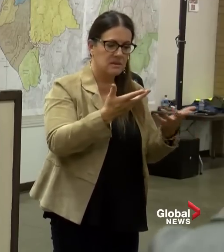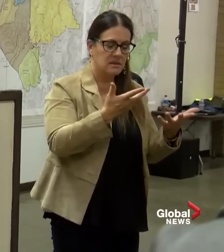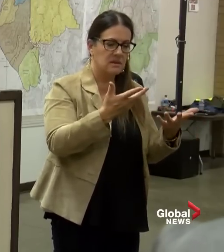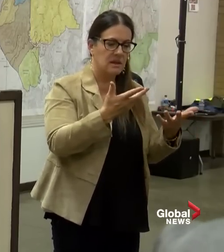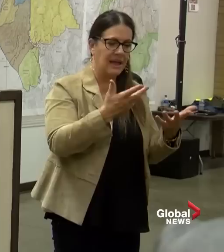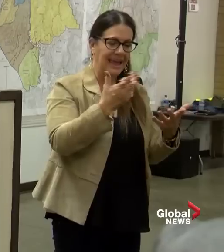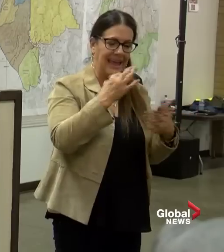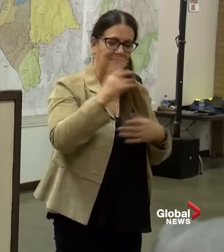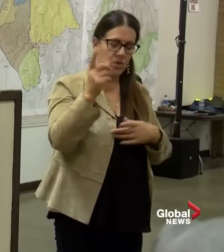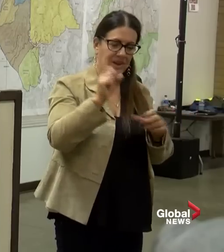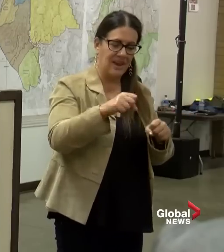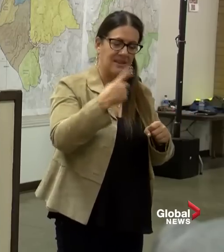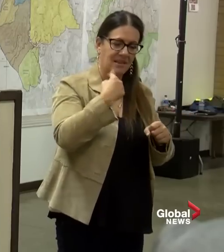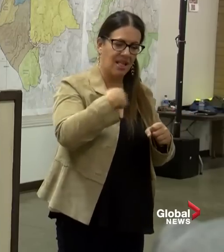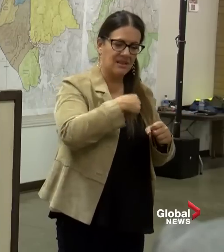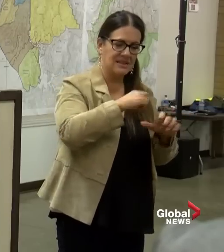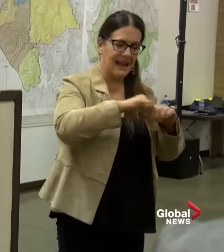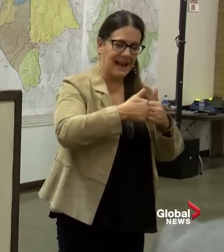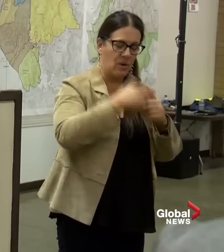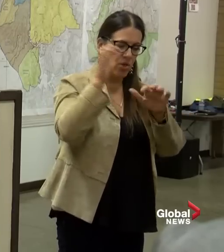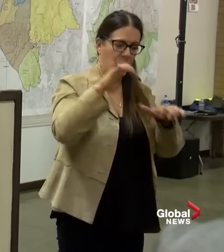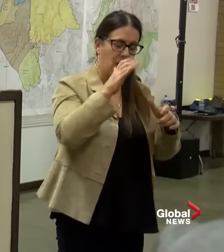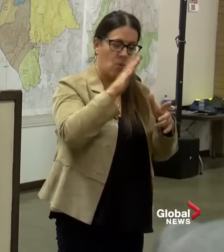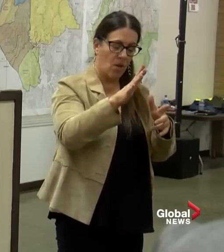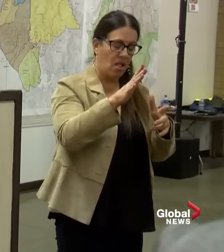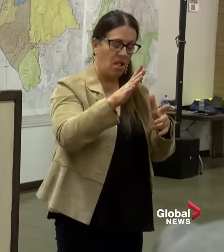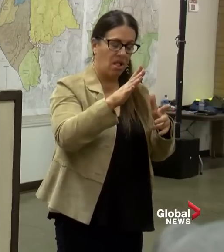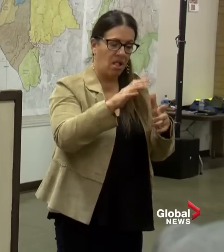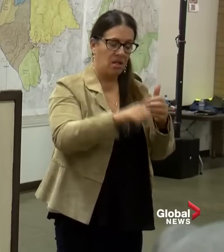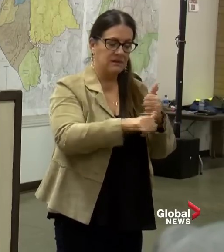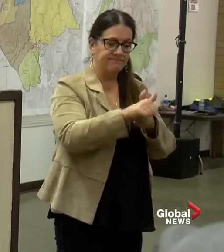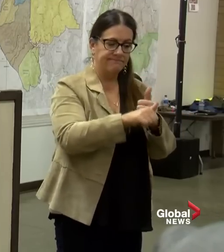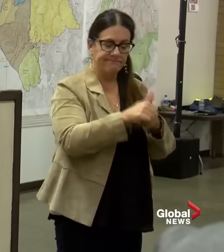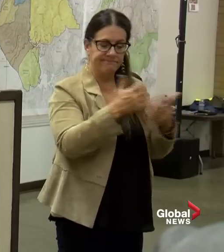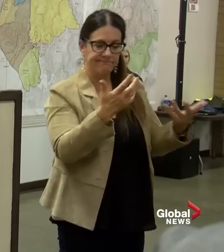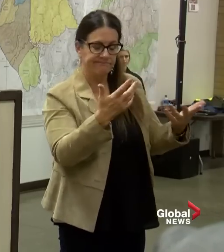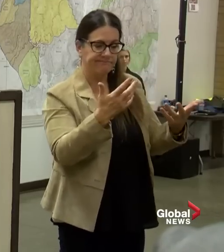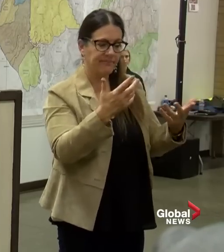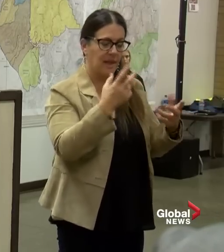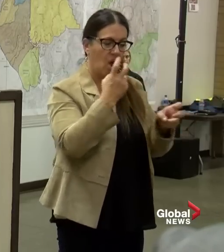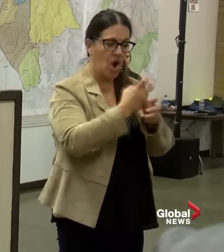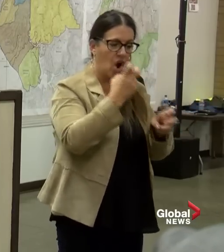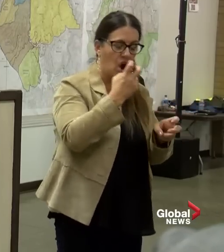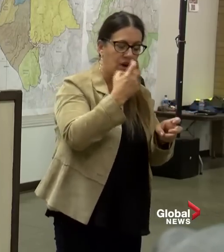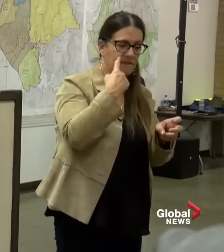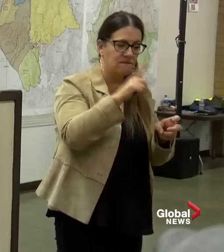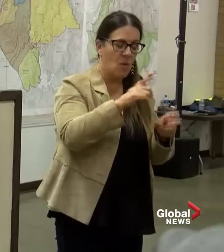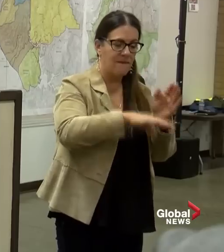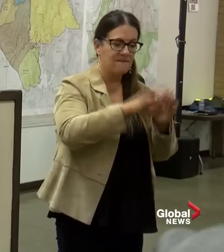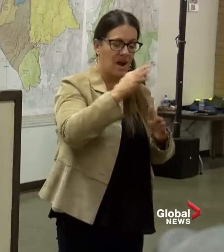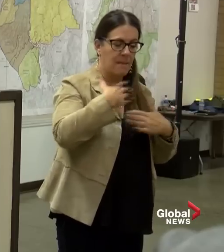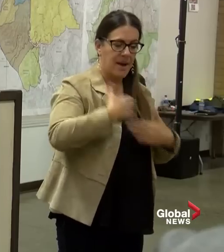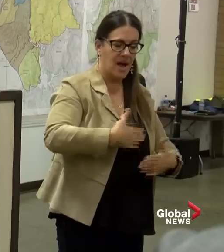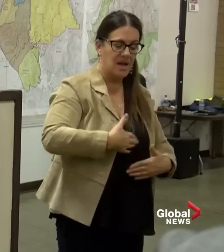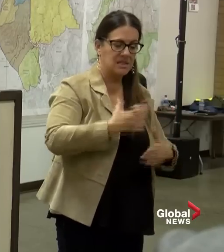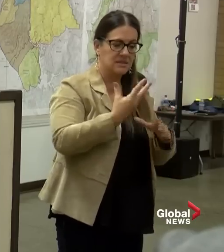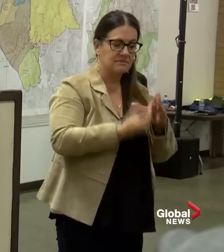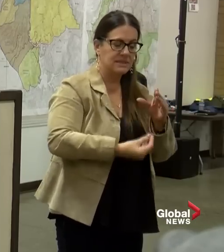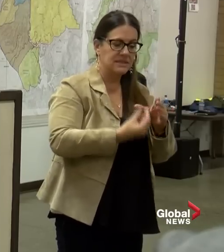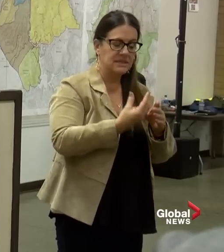record straight, if you can do that for us. Well, the rain makes the process of going